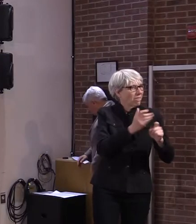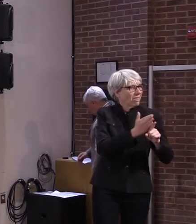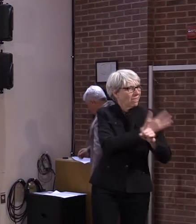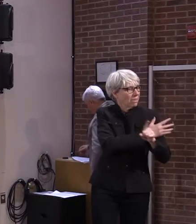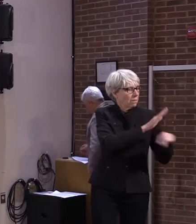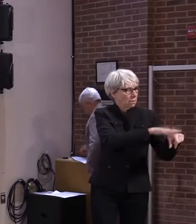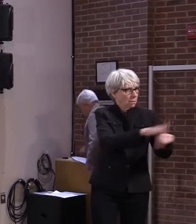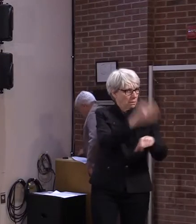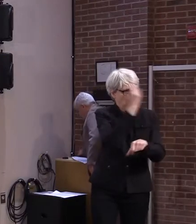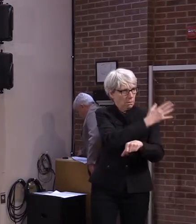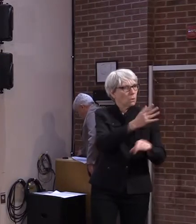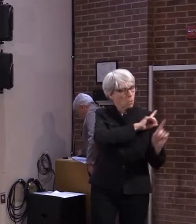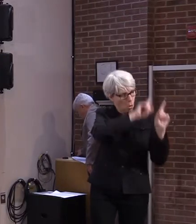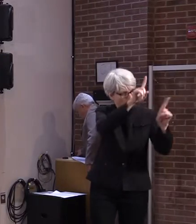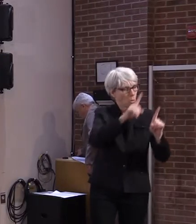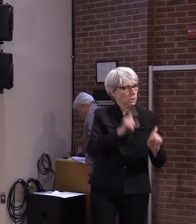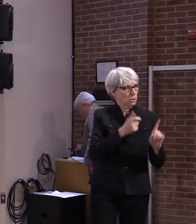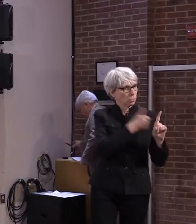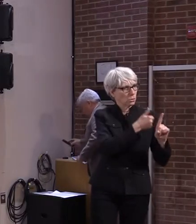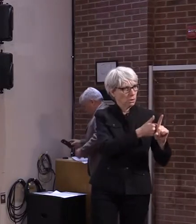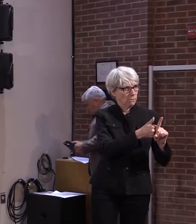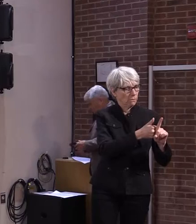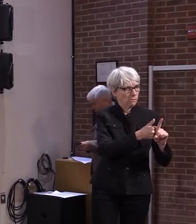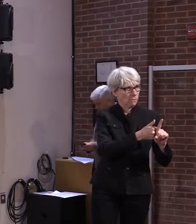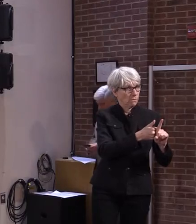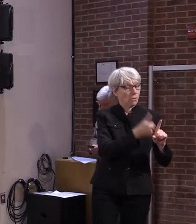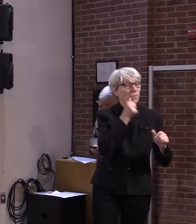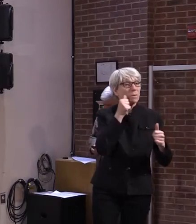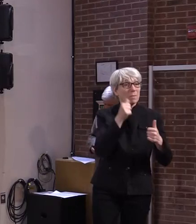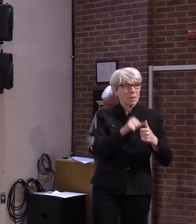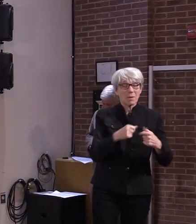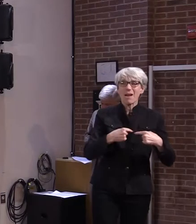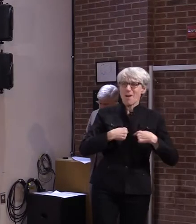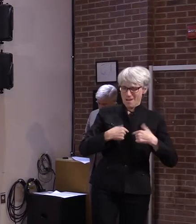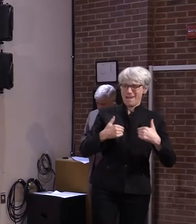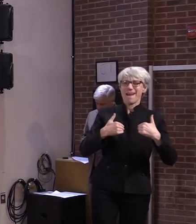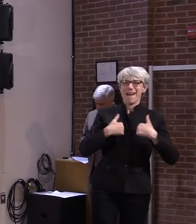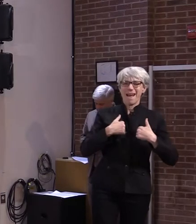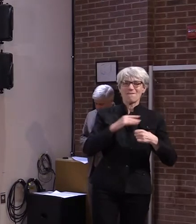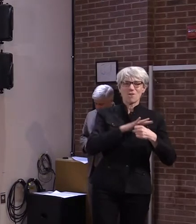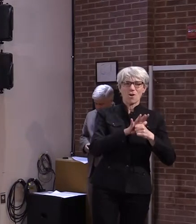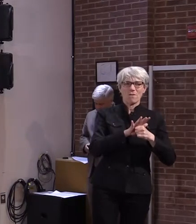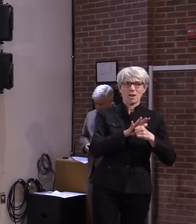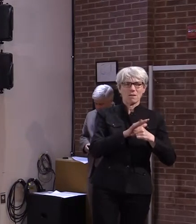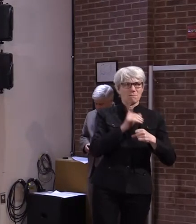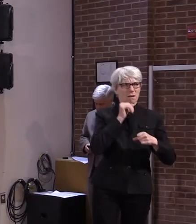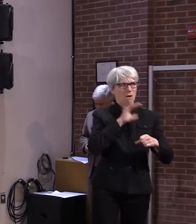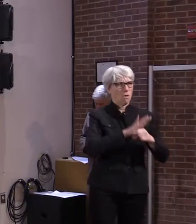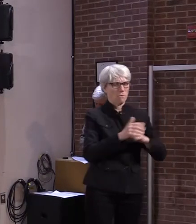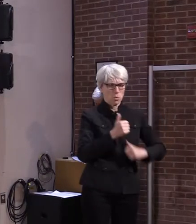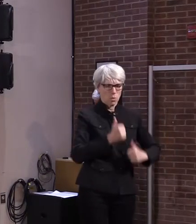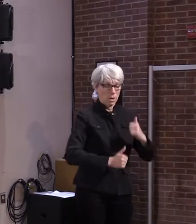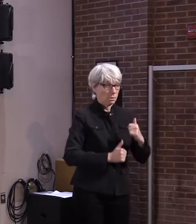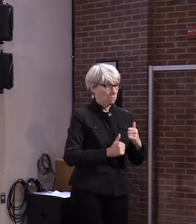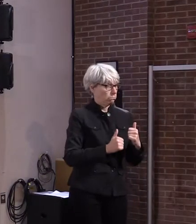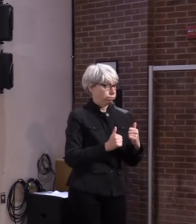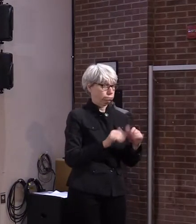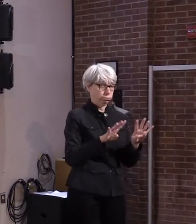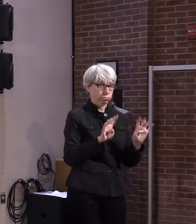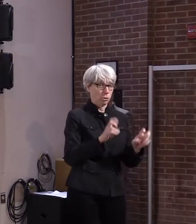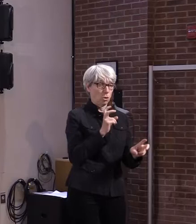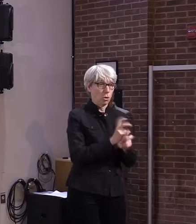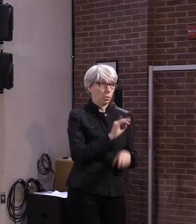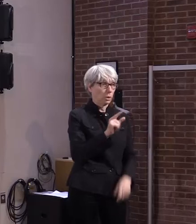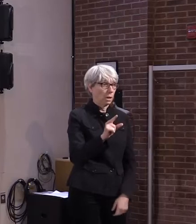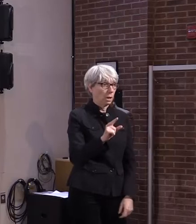Remember, it's really difficult to tell if you have COVID or another respiratory virus. We just spoke to all